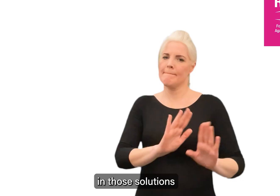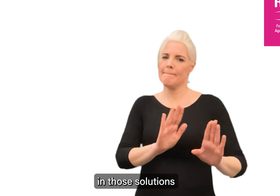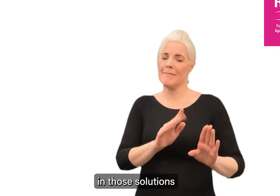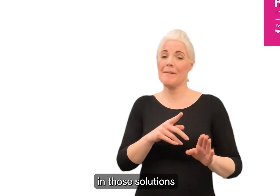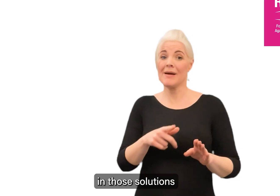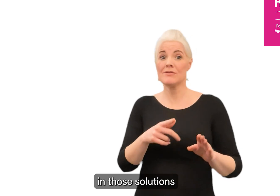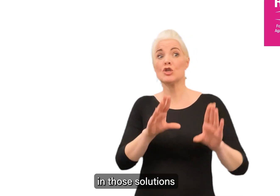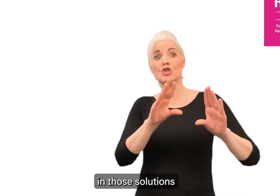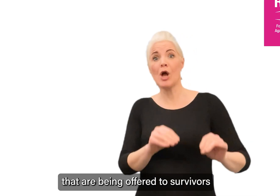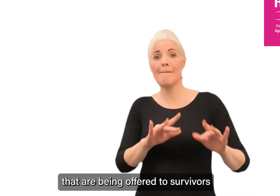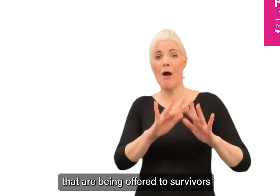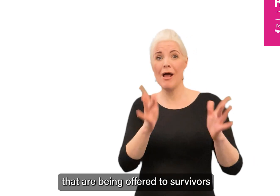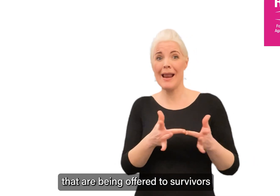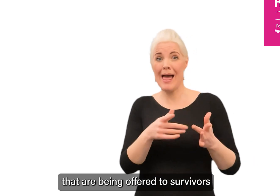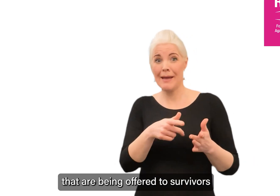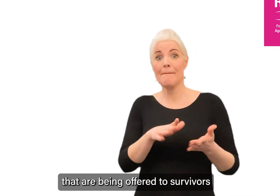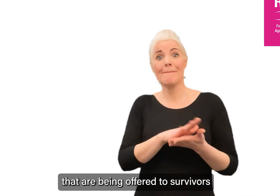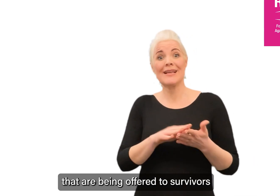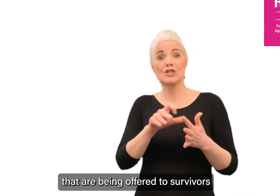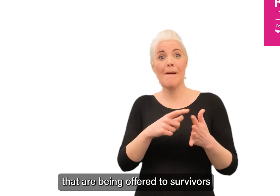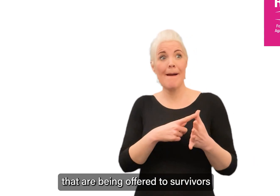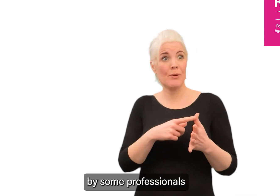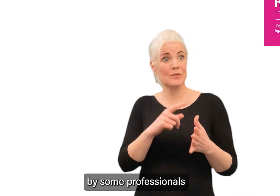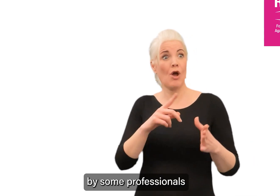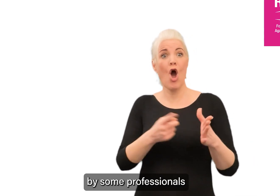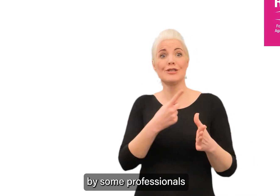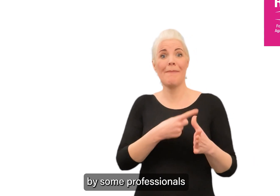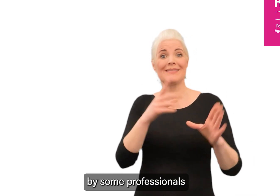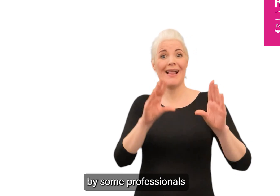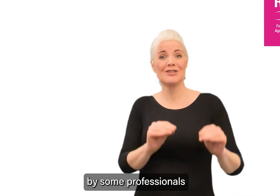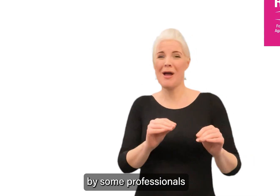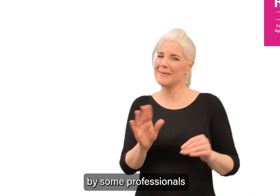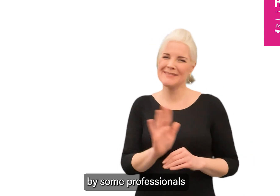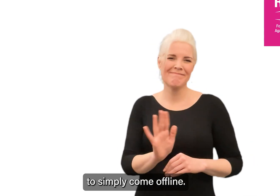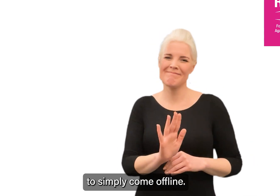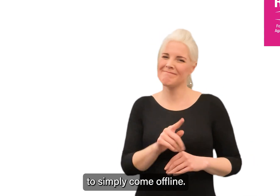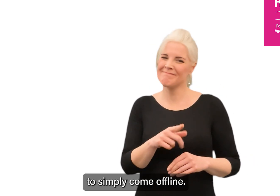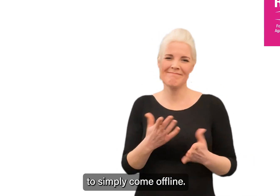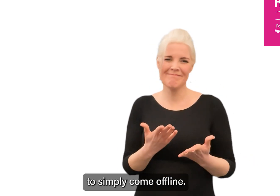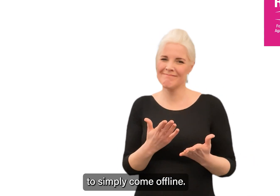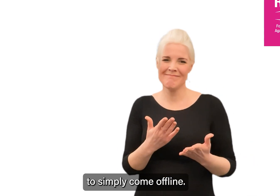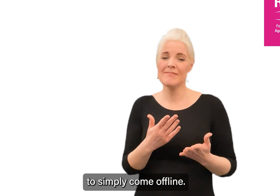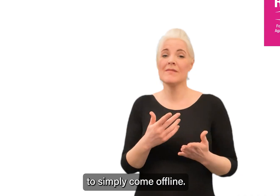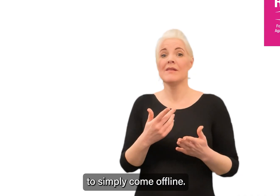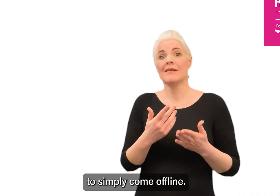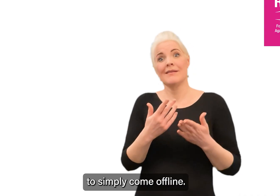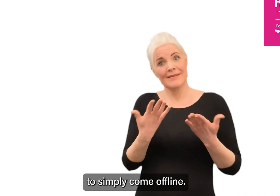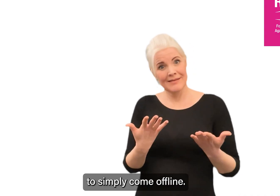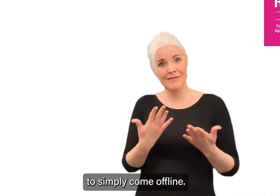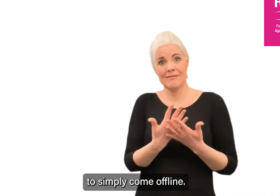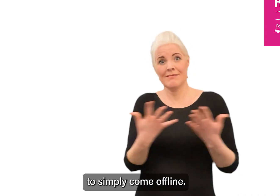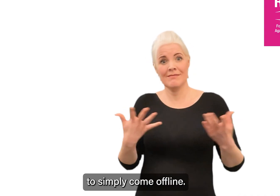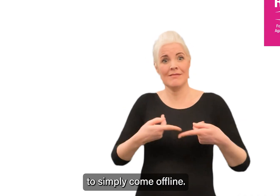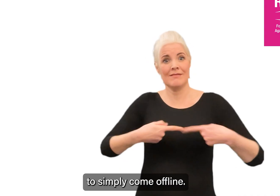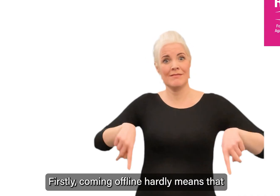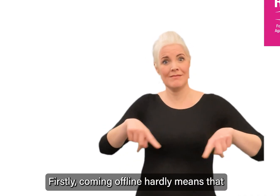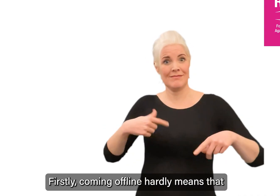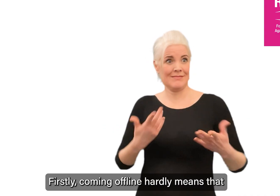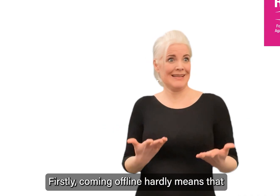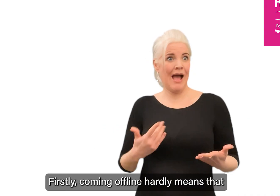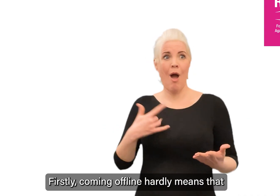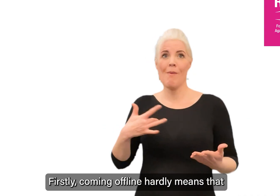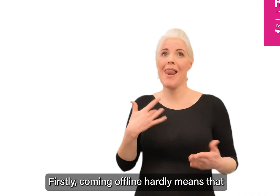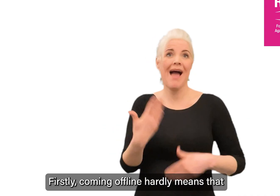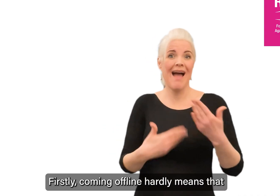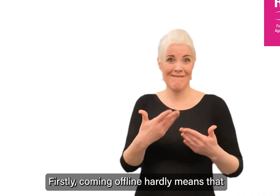reflected in those solutions that are being offered to survivors by some professionals to simply come offline.